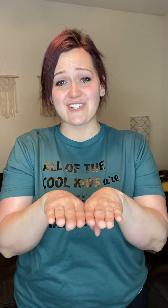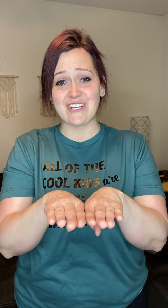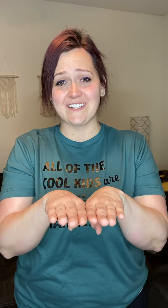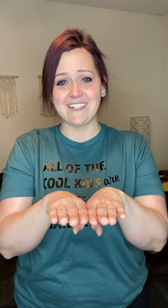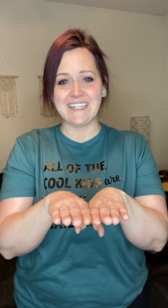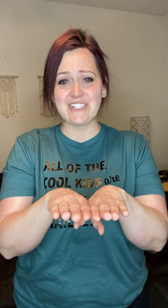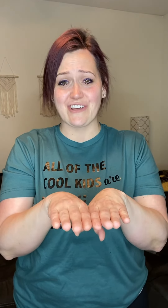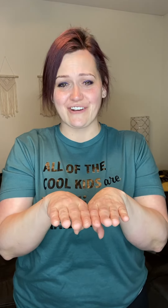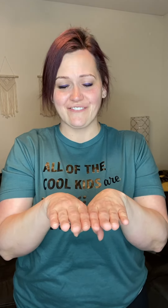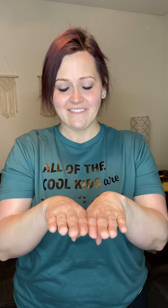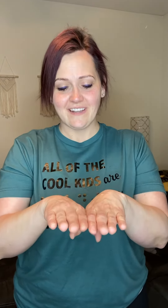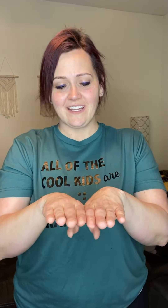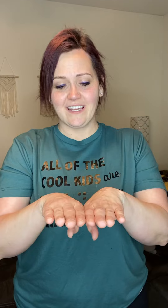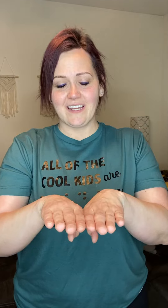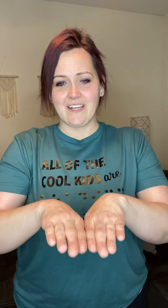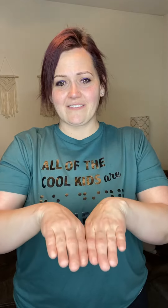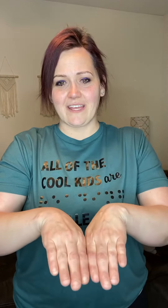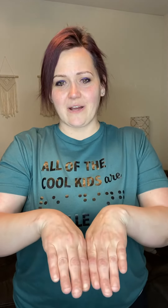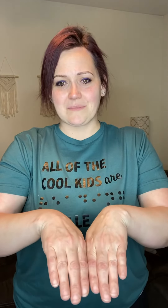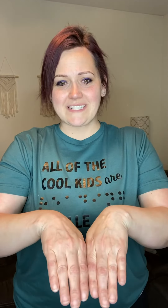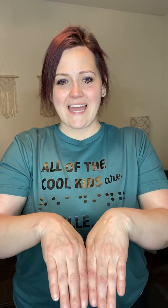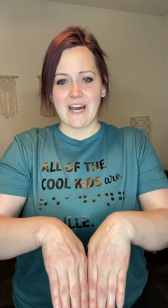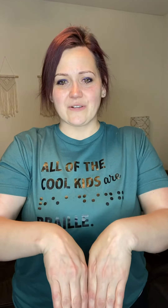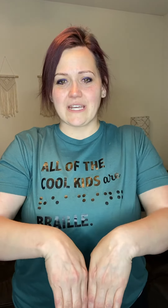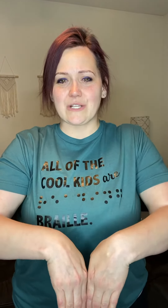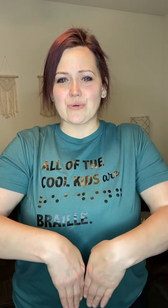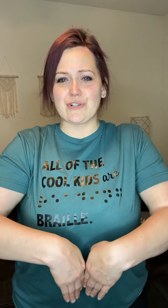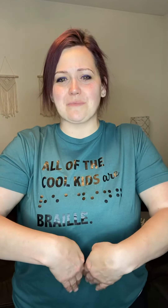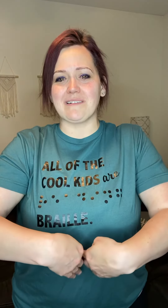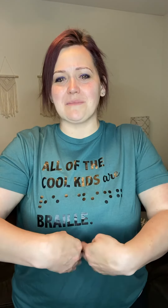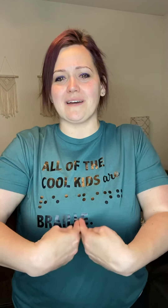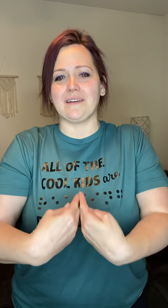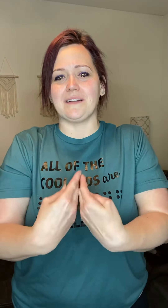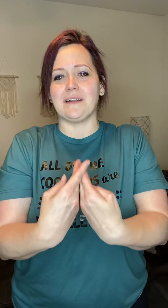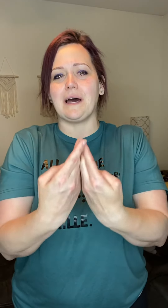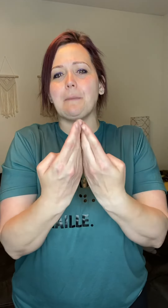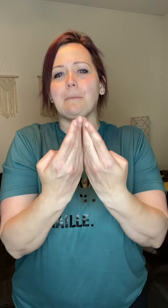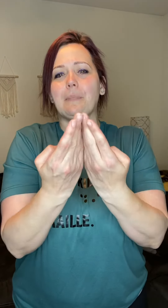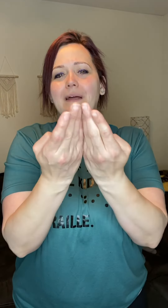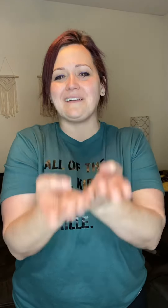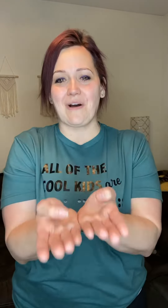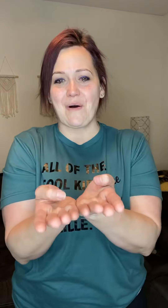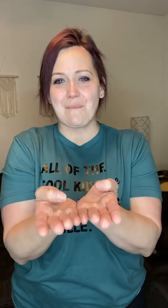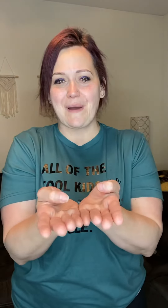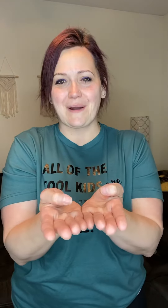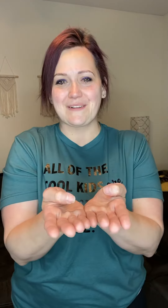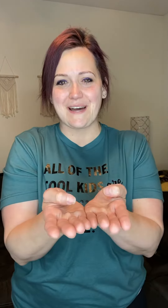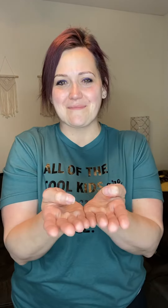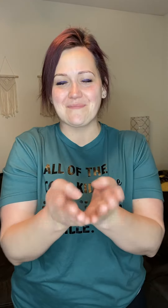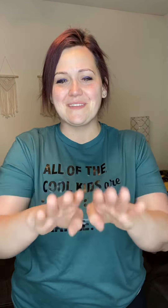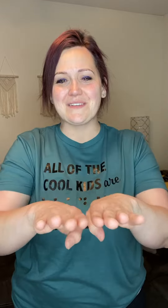touching each other. They come down in towards your belly button and up and back on top. So